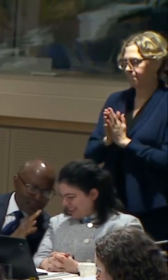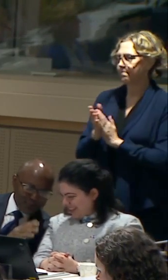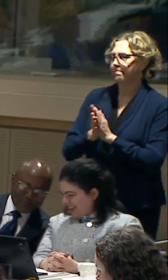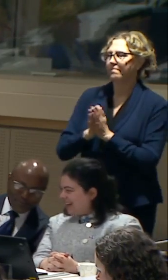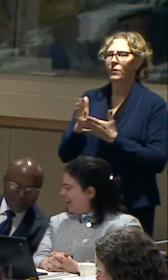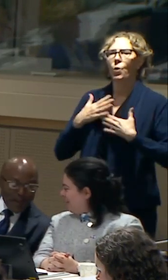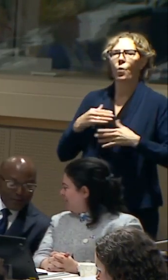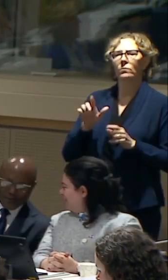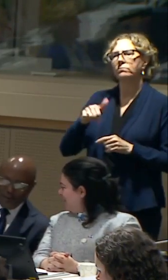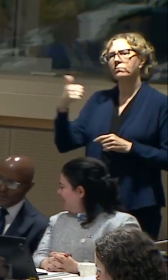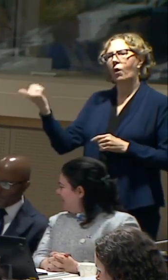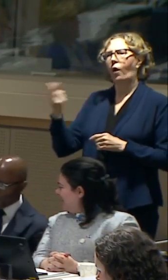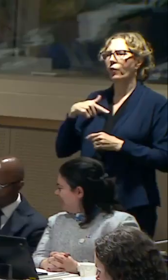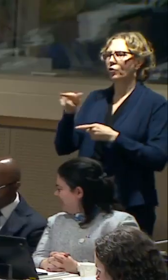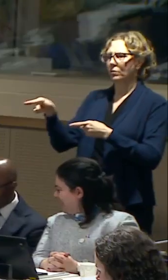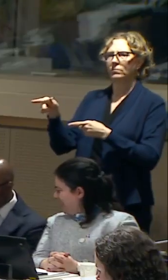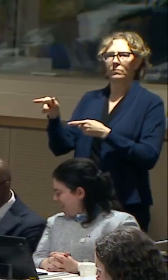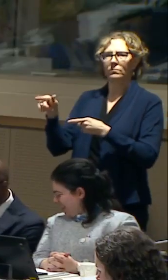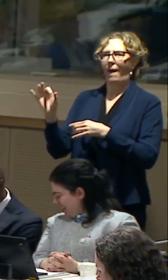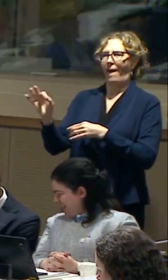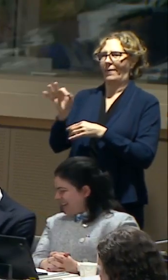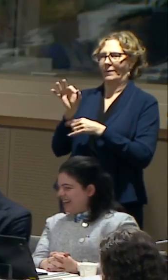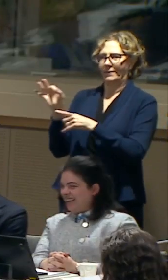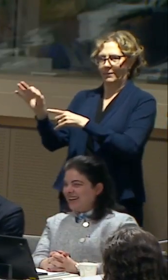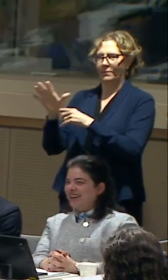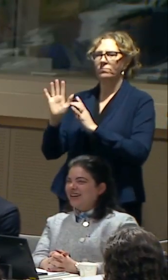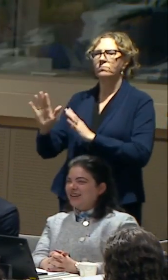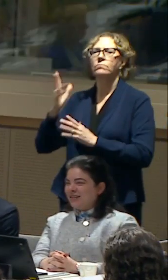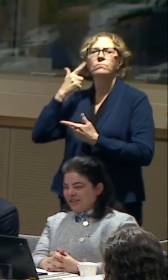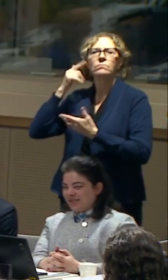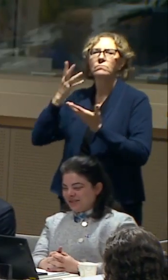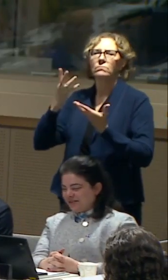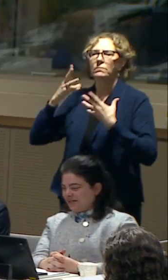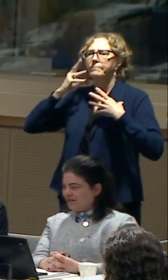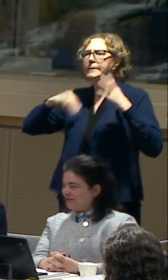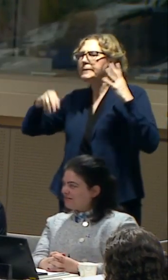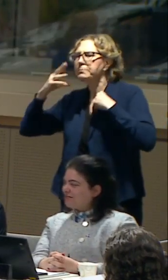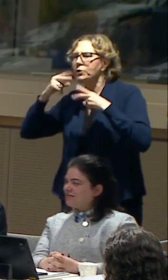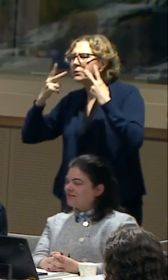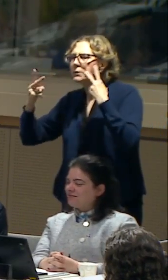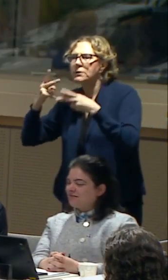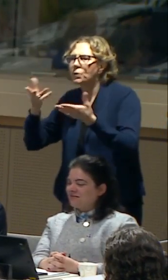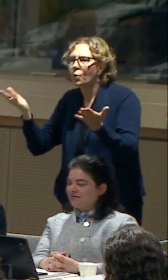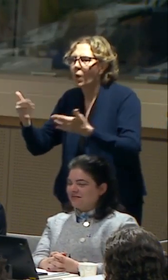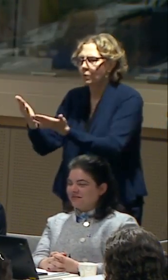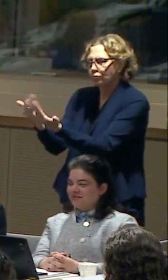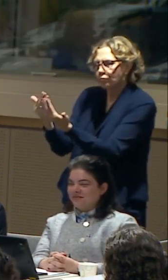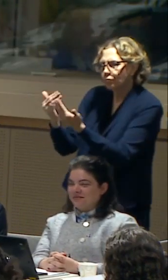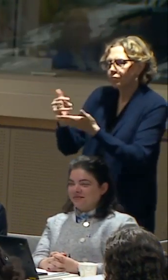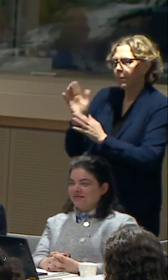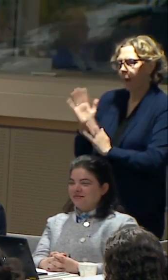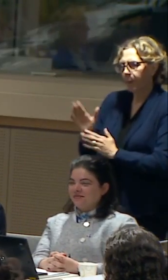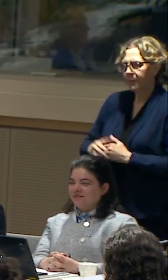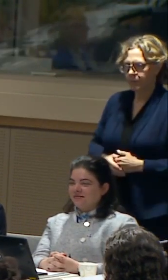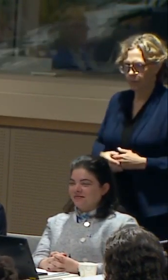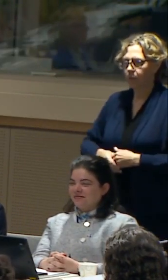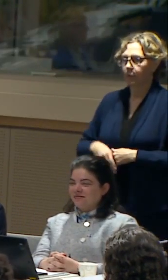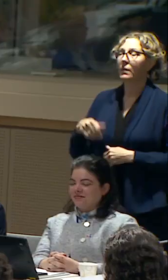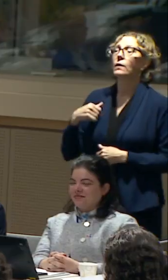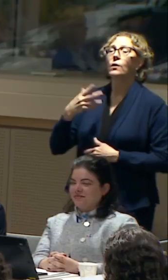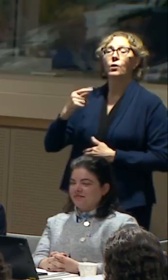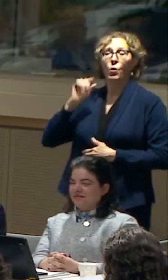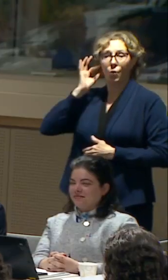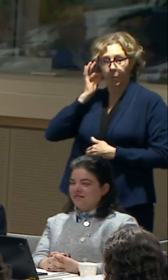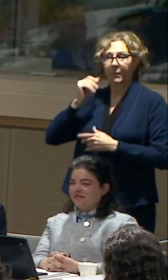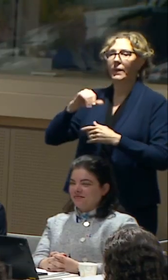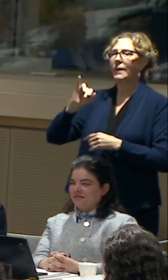another island nation there. So I'd like to welcome with us Dr. Indira Grimes. So also a person